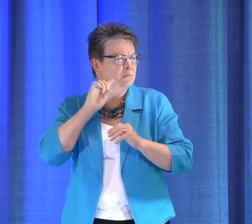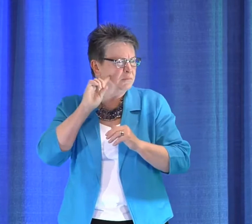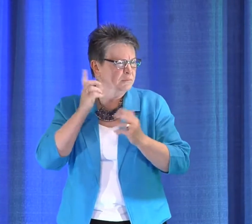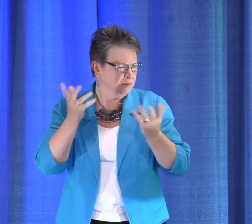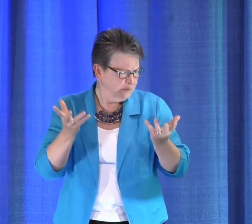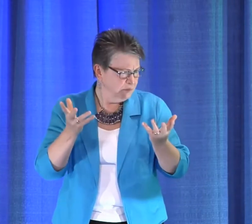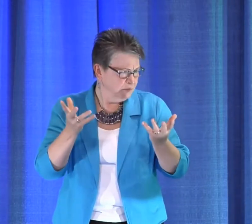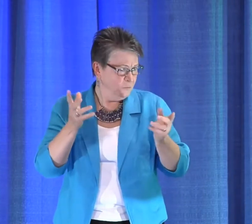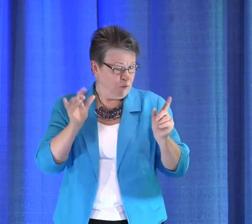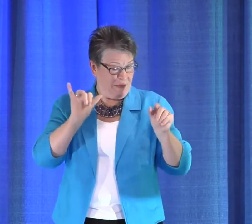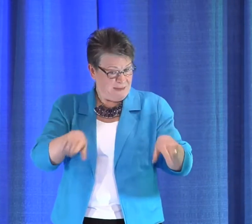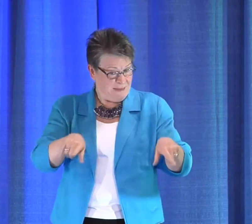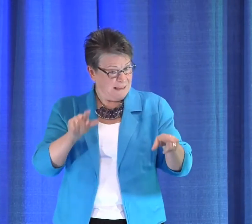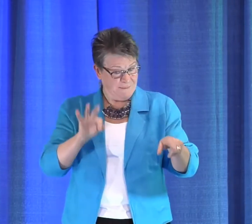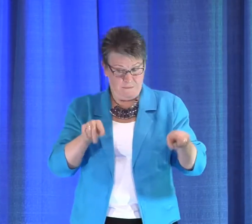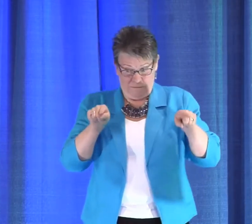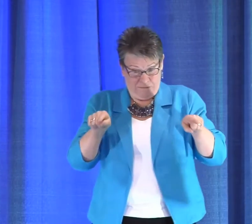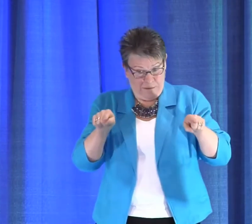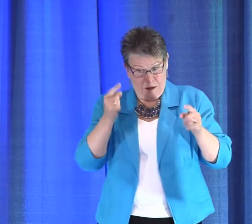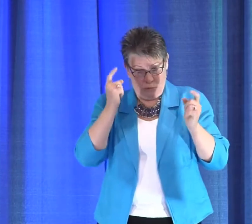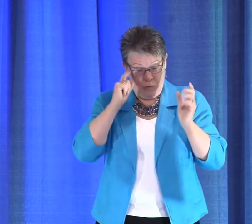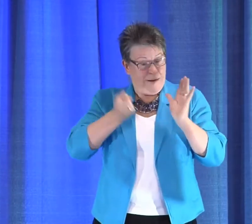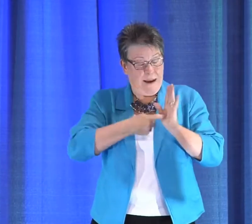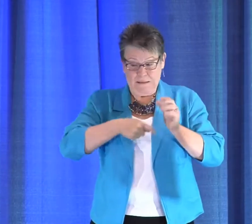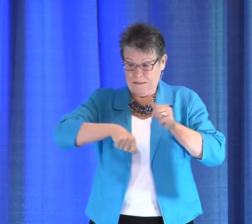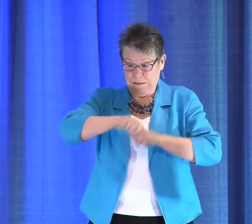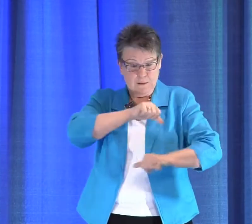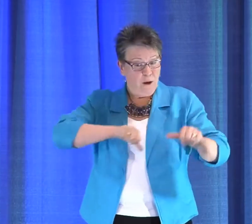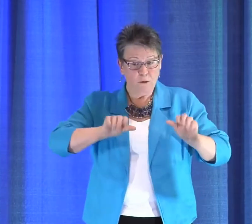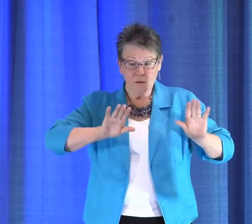Culture mediation has to match the deaf culture.